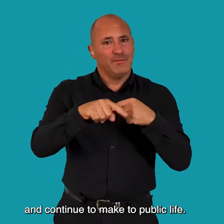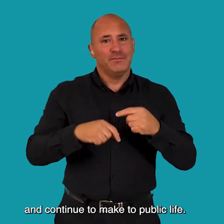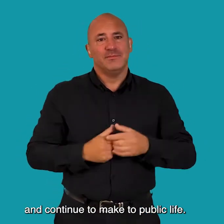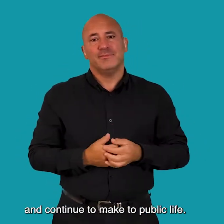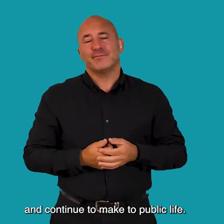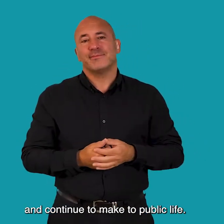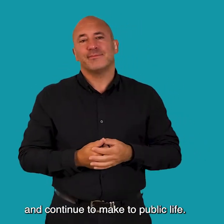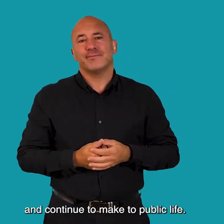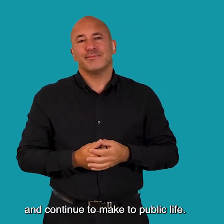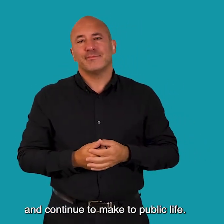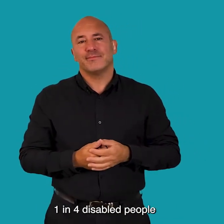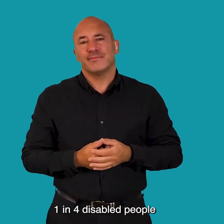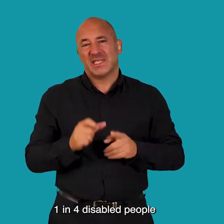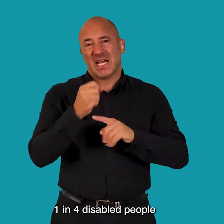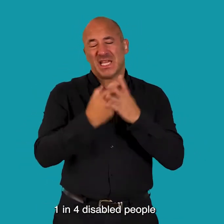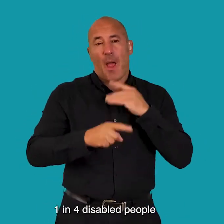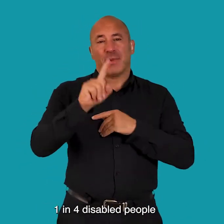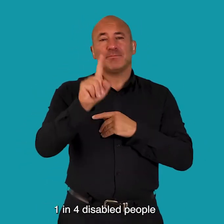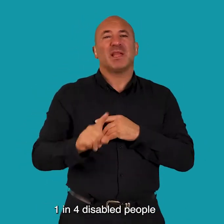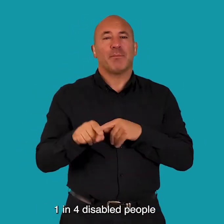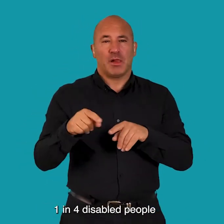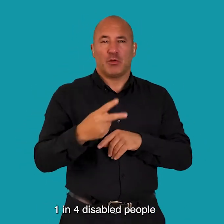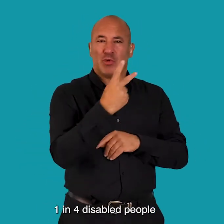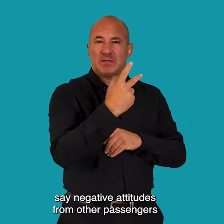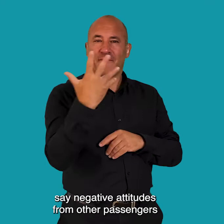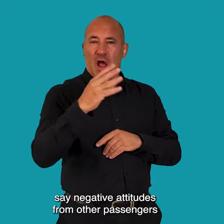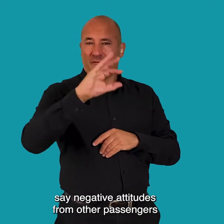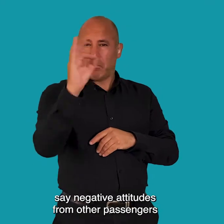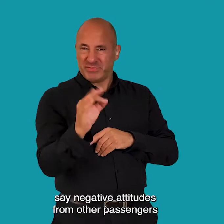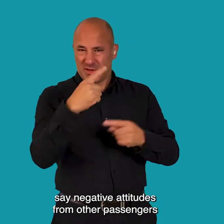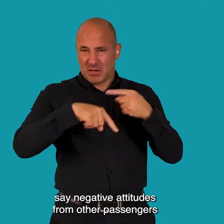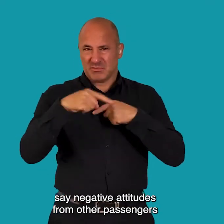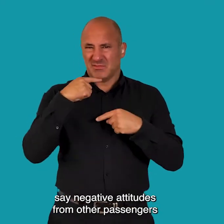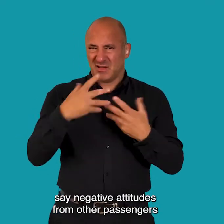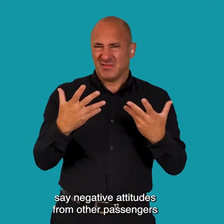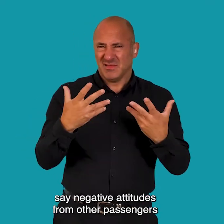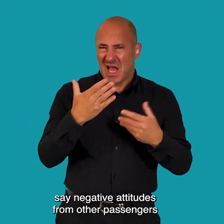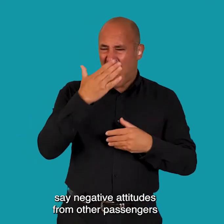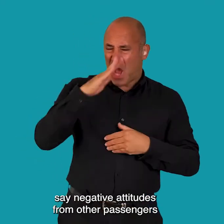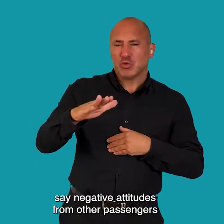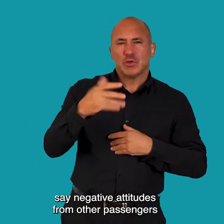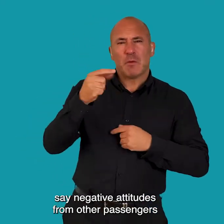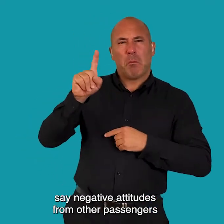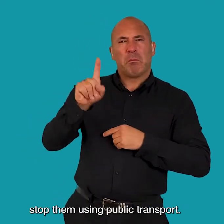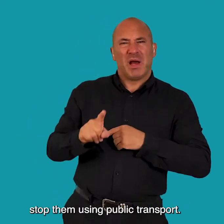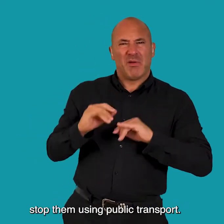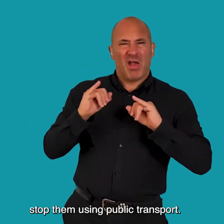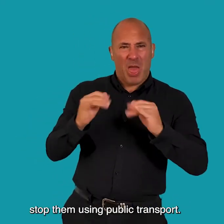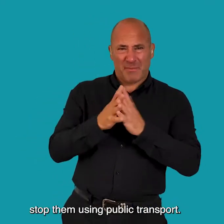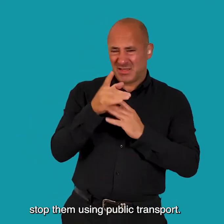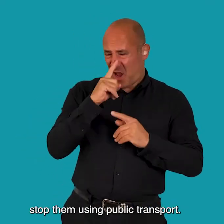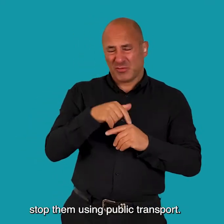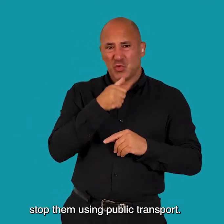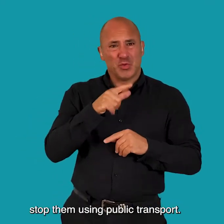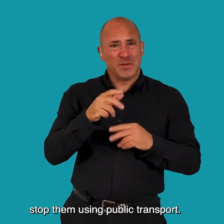life. One in four disabled people say negative attitudes from other passengers stop them using public